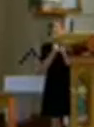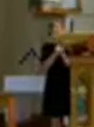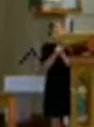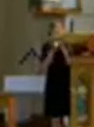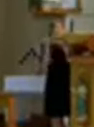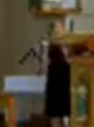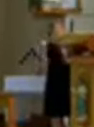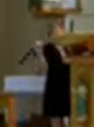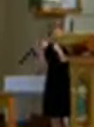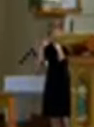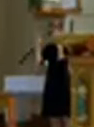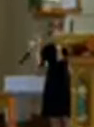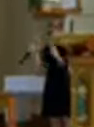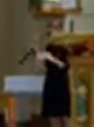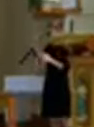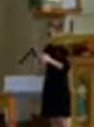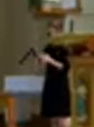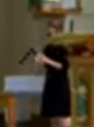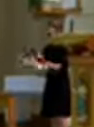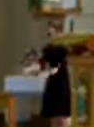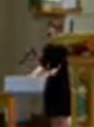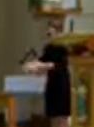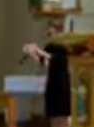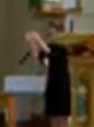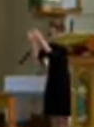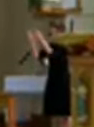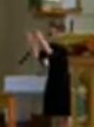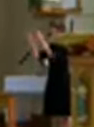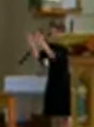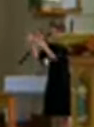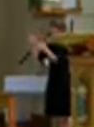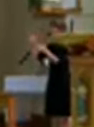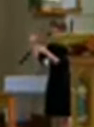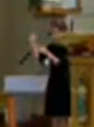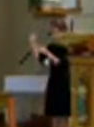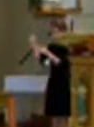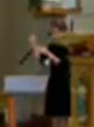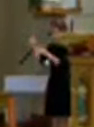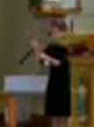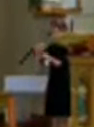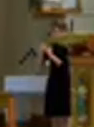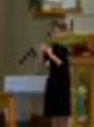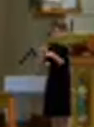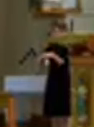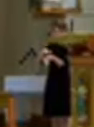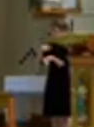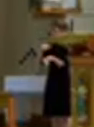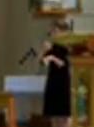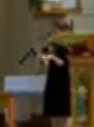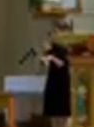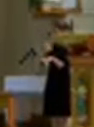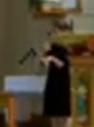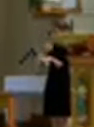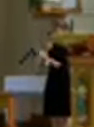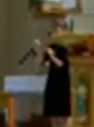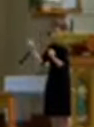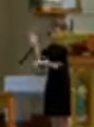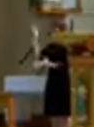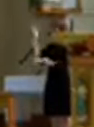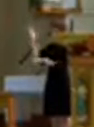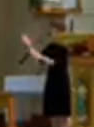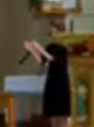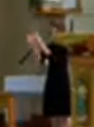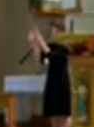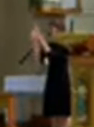today's announcements. Mass this Monday, August 10th, will be moved to 8 a.m. There will be no noon Mass due to